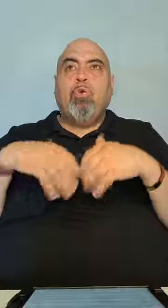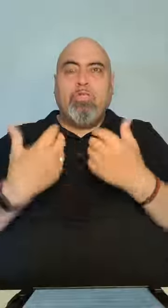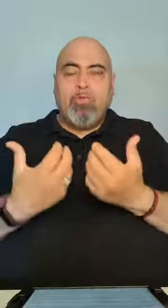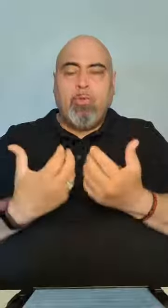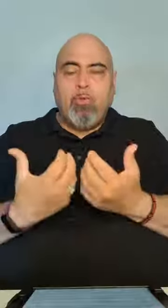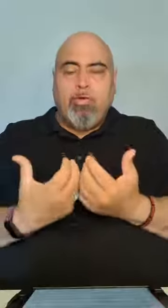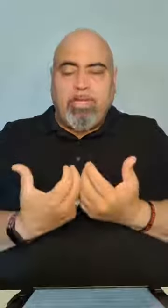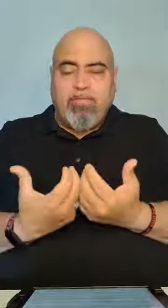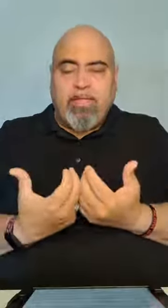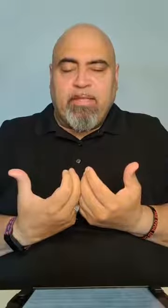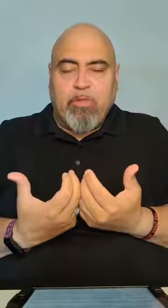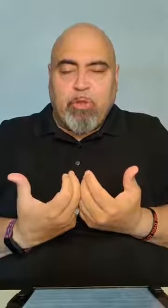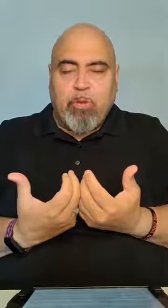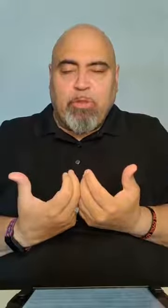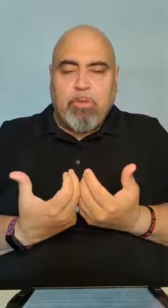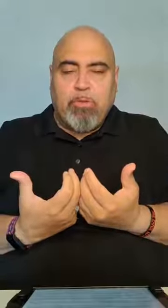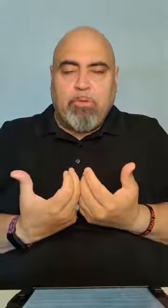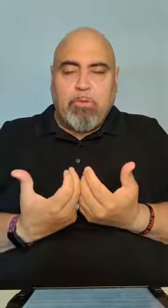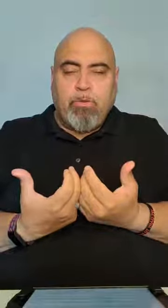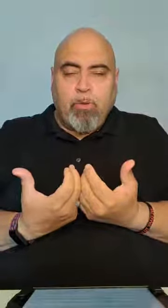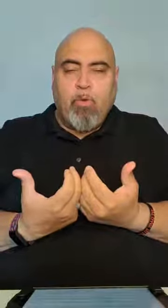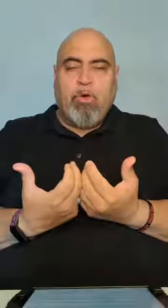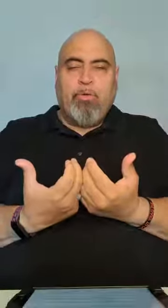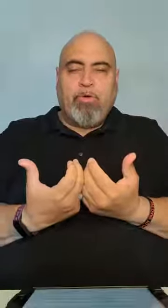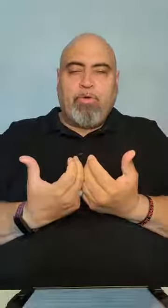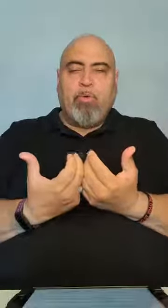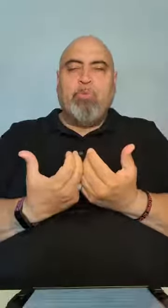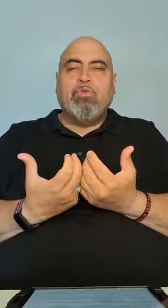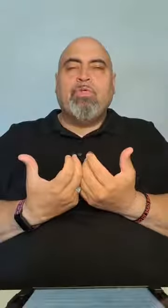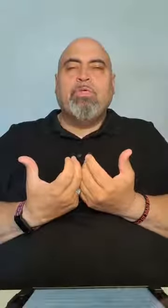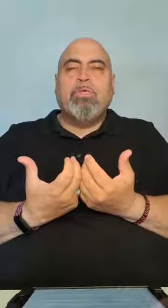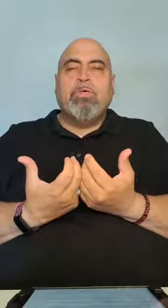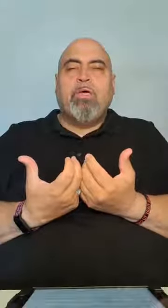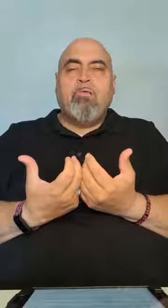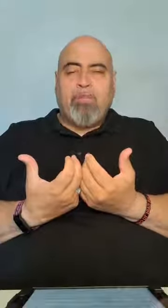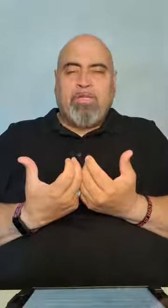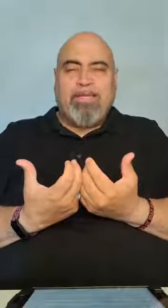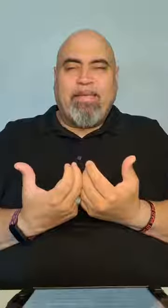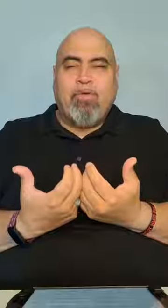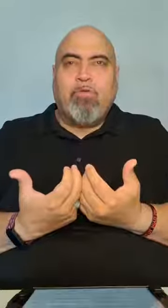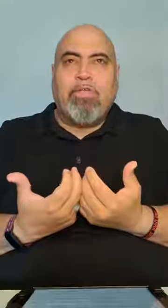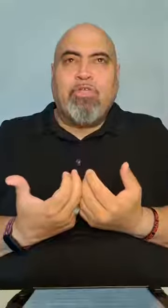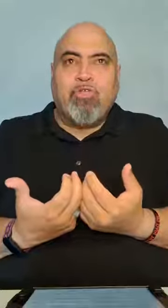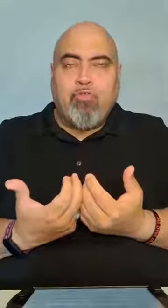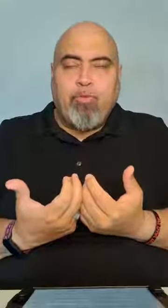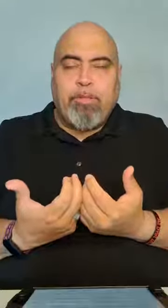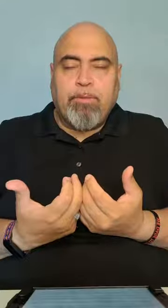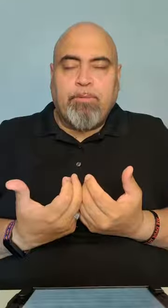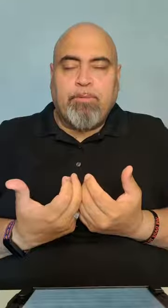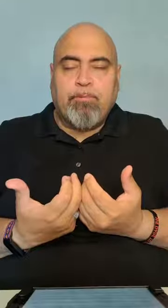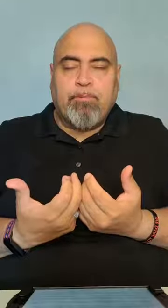ones who were given to the Lord were those of a particular religious group,